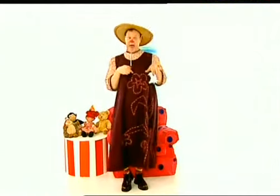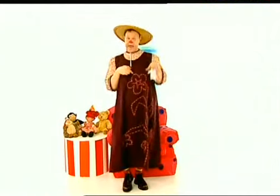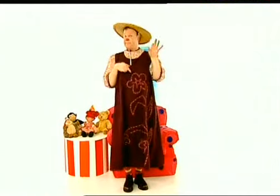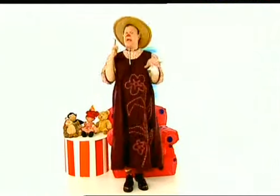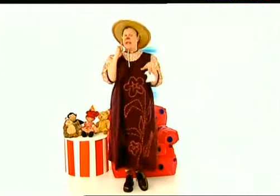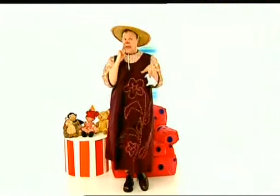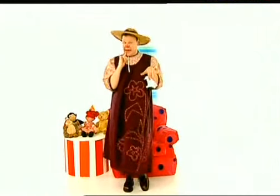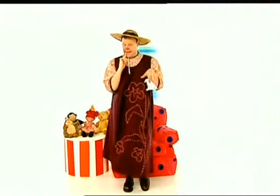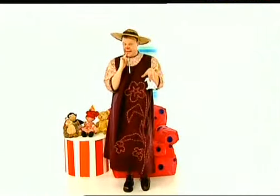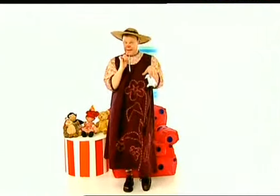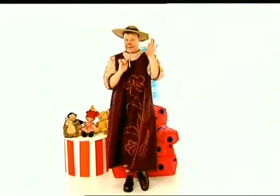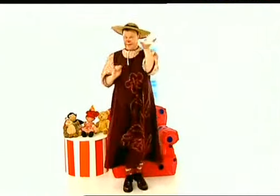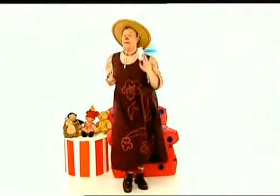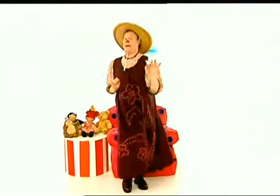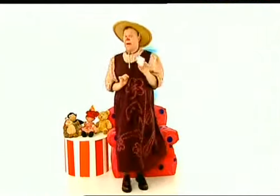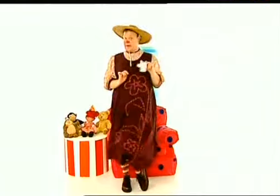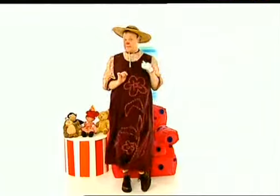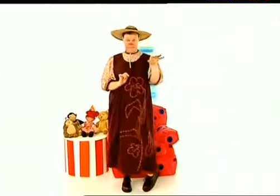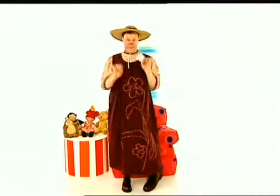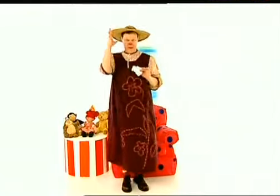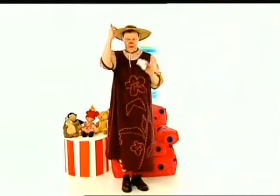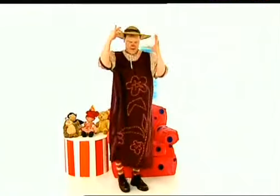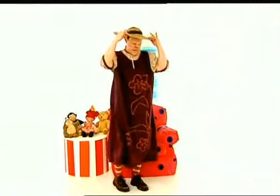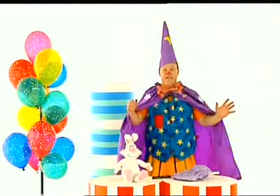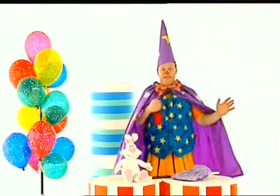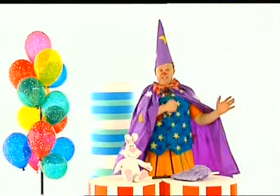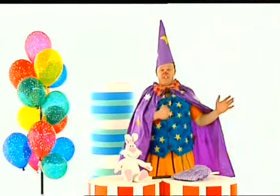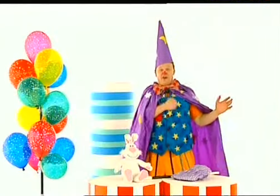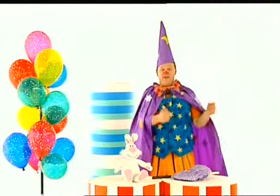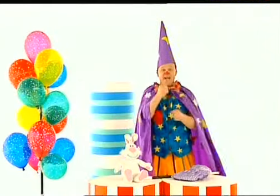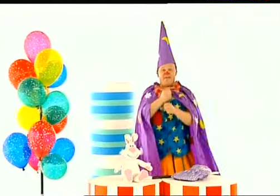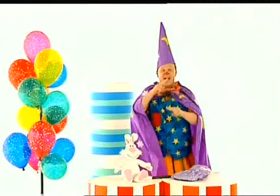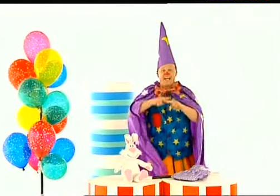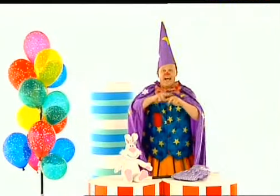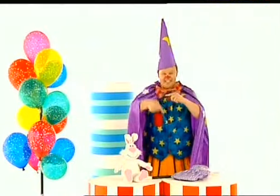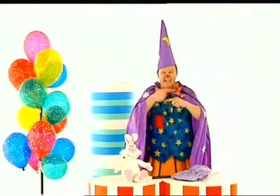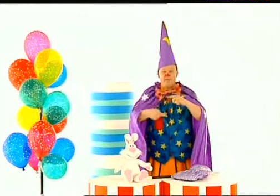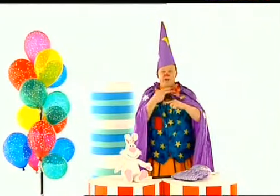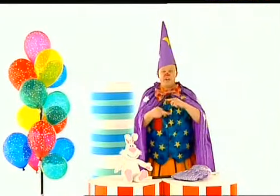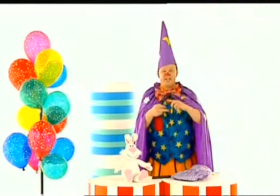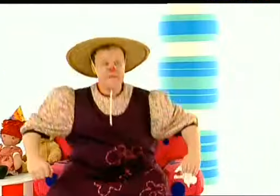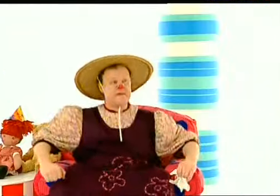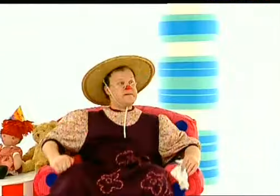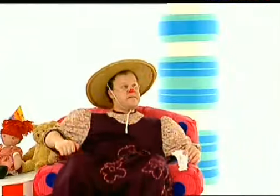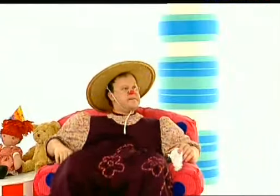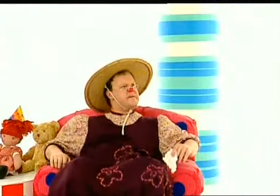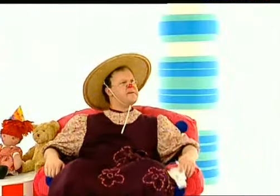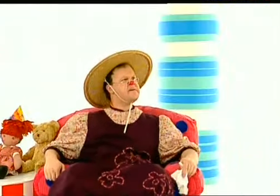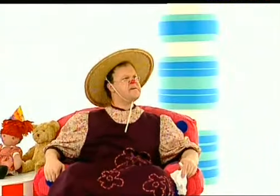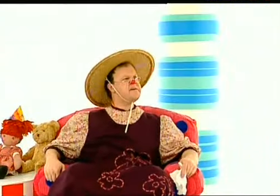I'm a loser. Oh, sorry, Grandad Tumble. Make the dress and